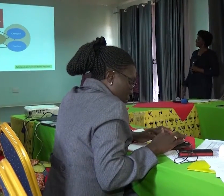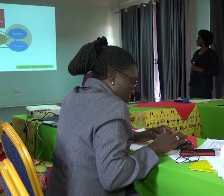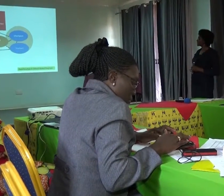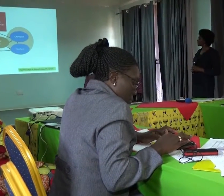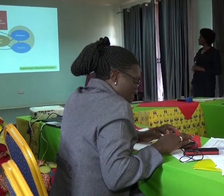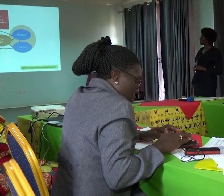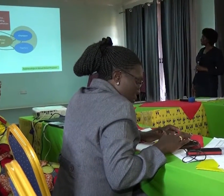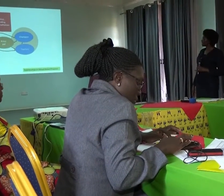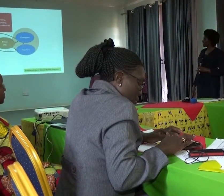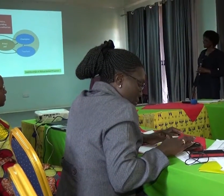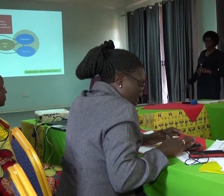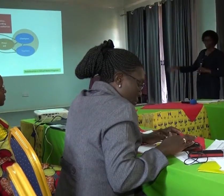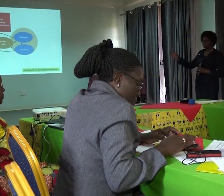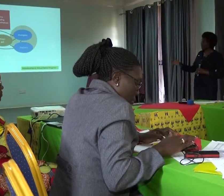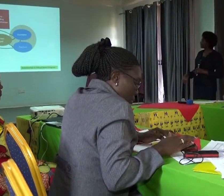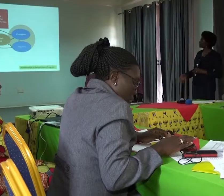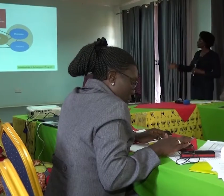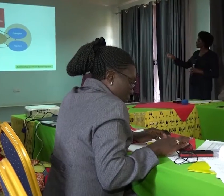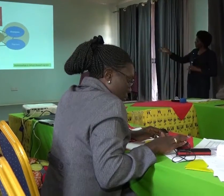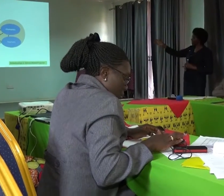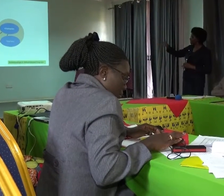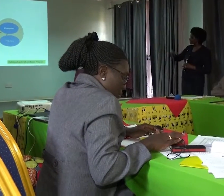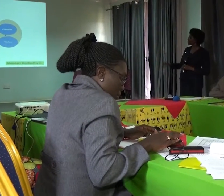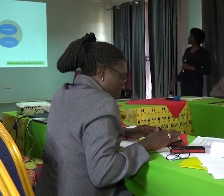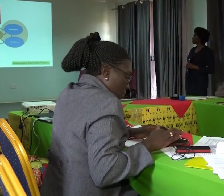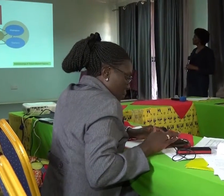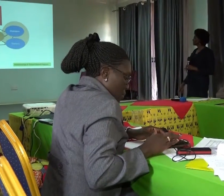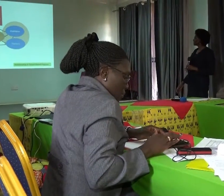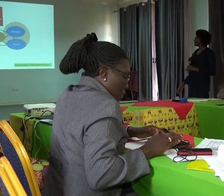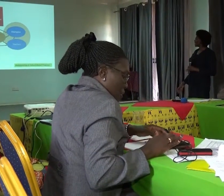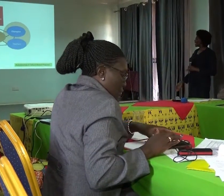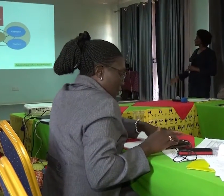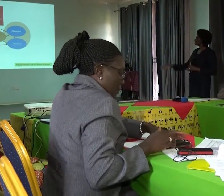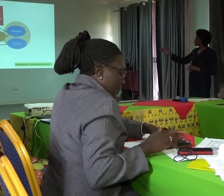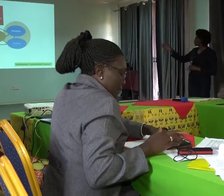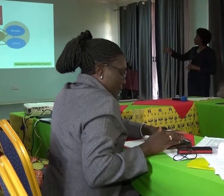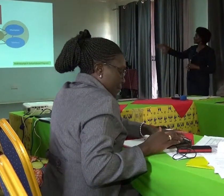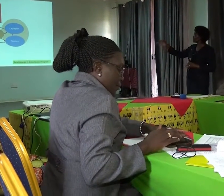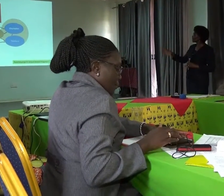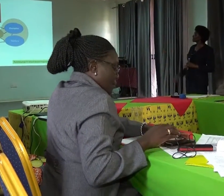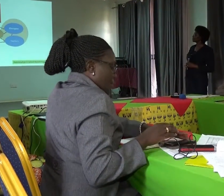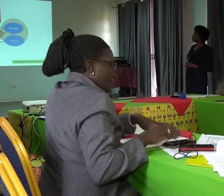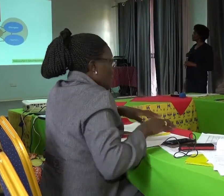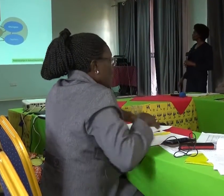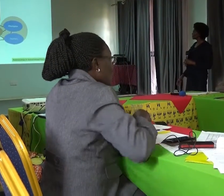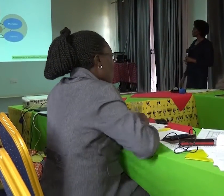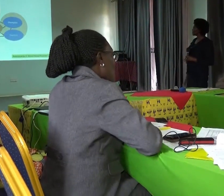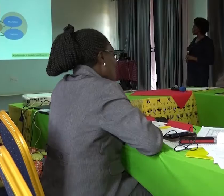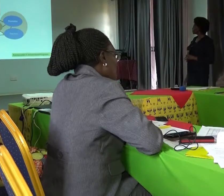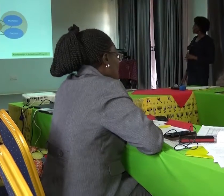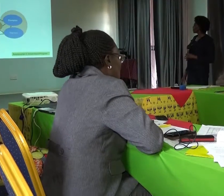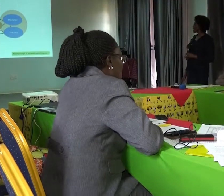implementing, and there are micro-learning going on, other teachers are brought in, and also two-way with the principal.